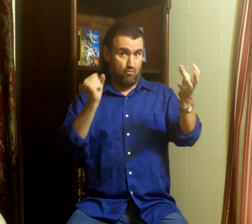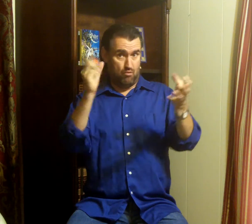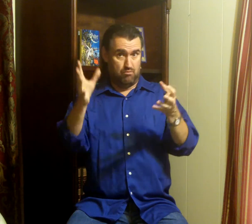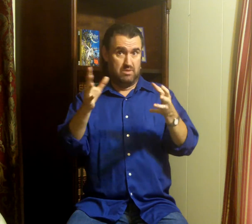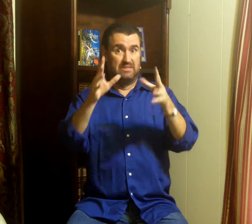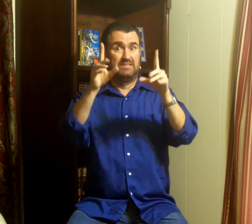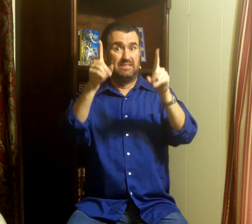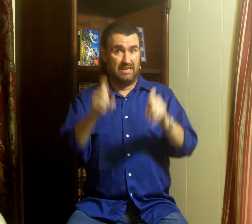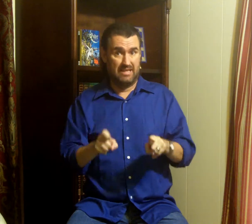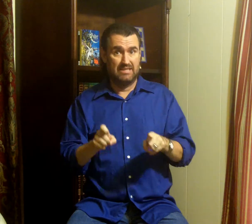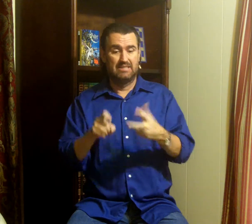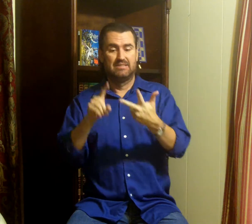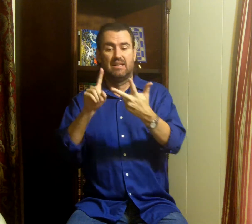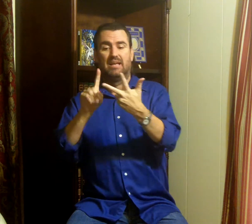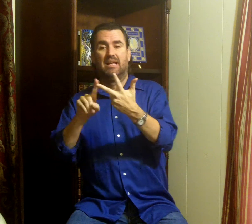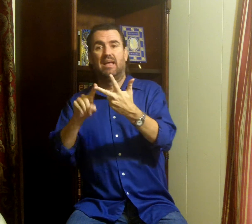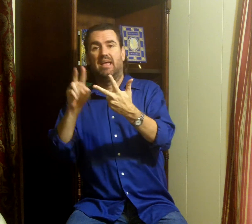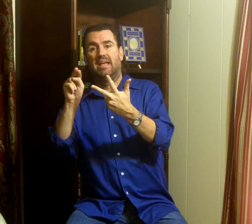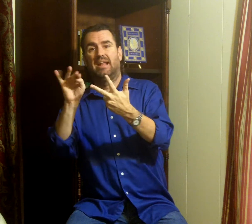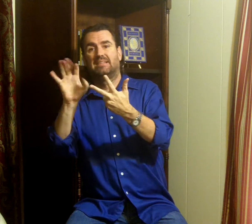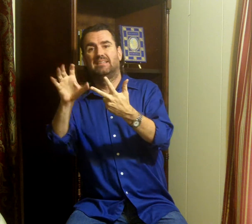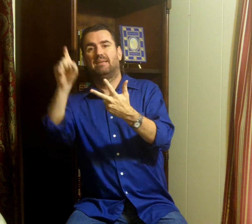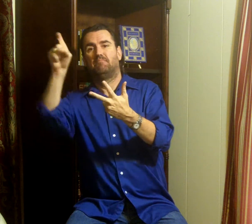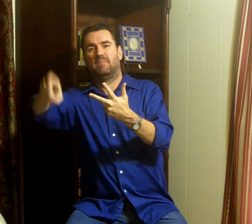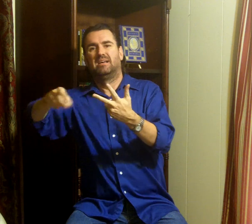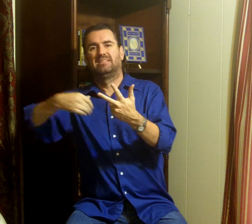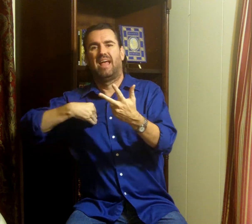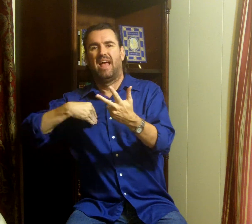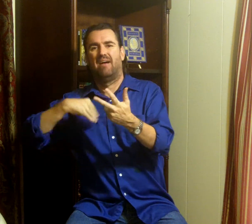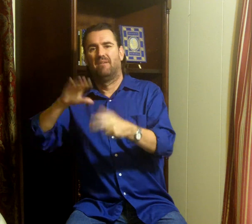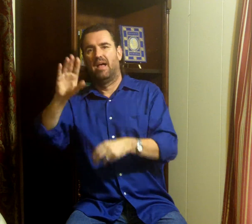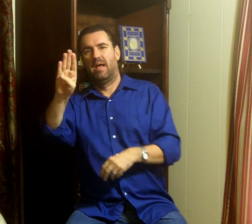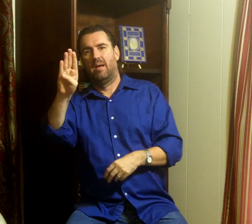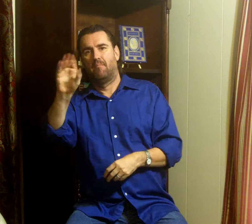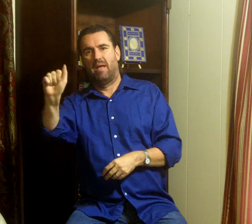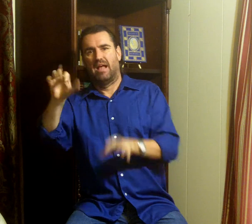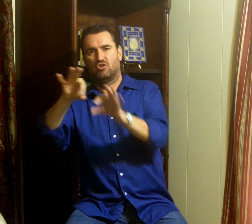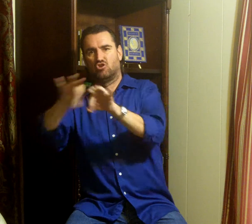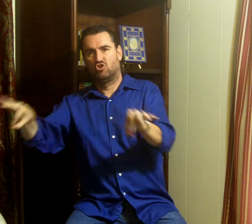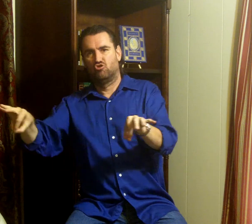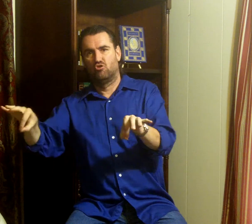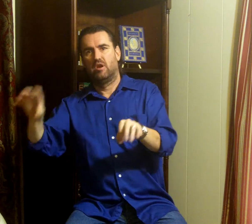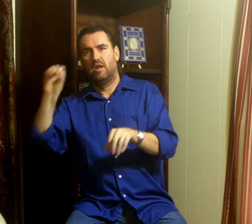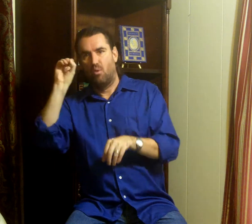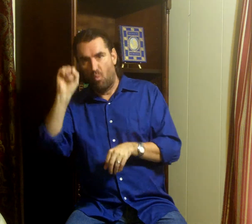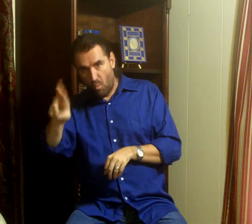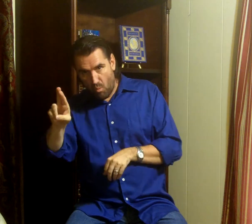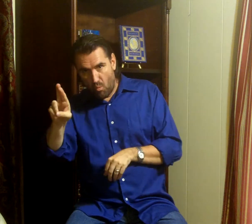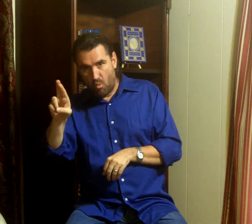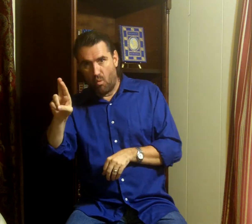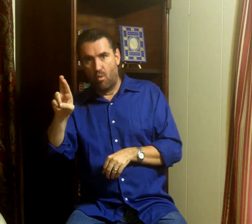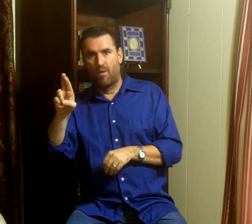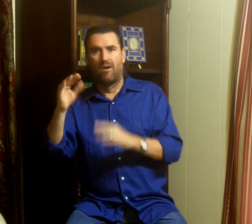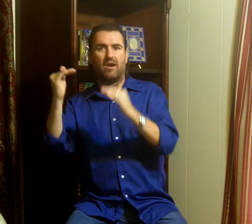degree, or you have to go through an equivalency process that you can find on RID's